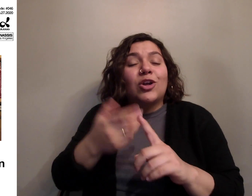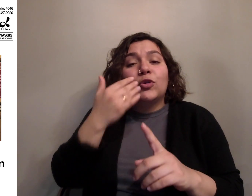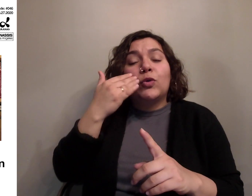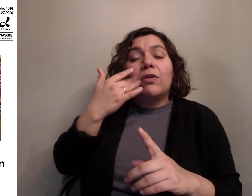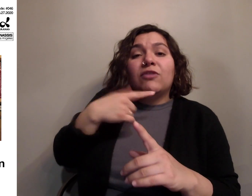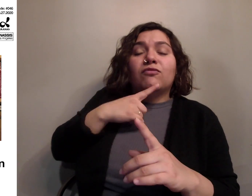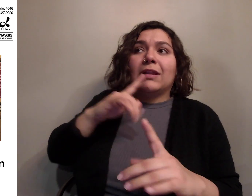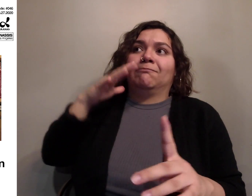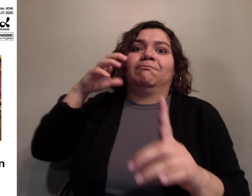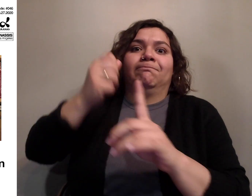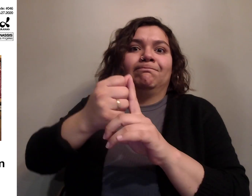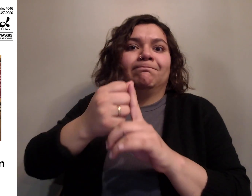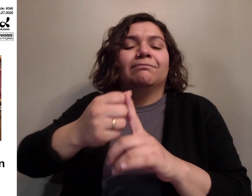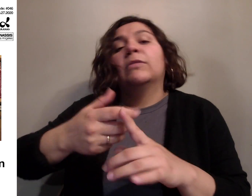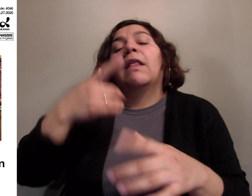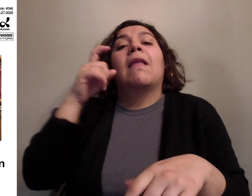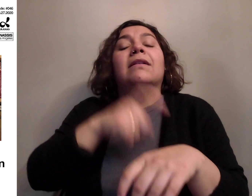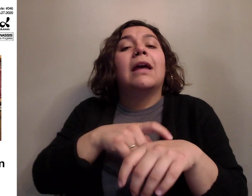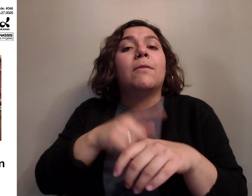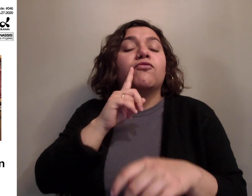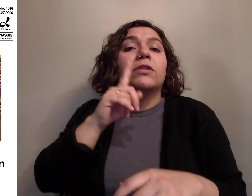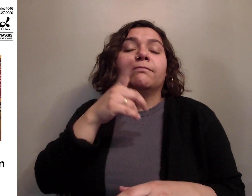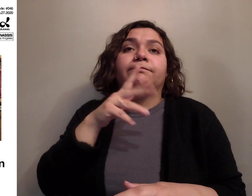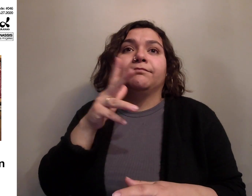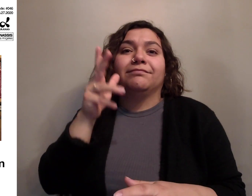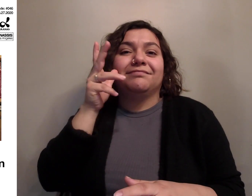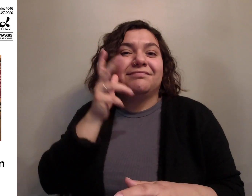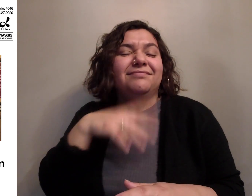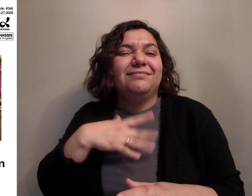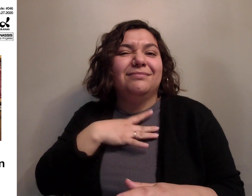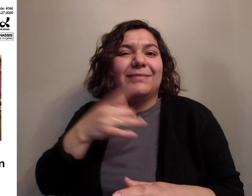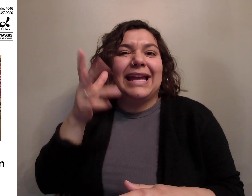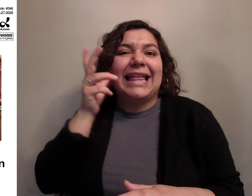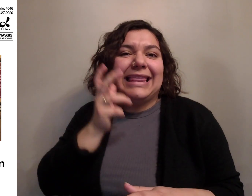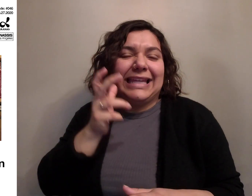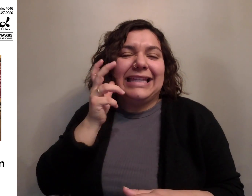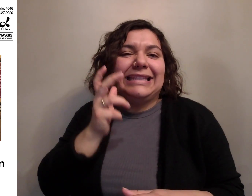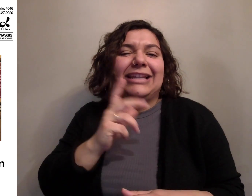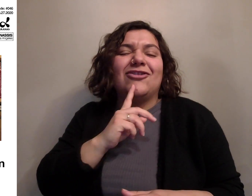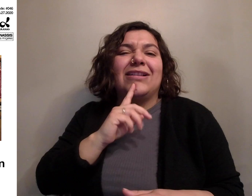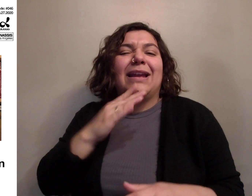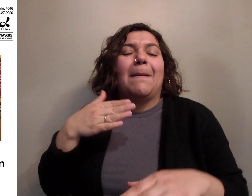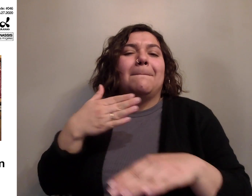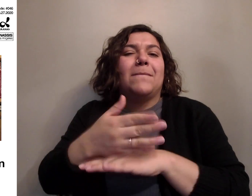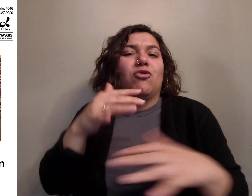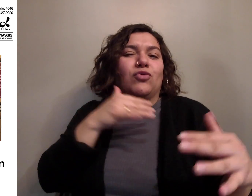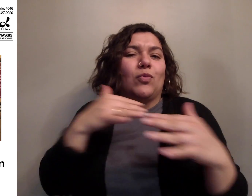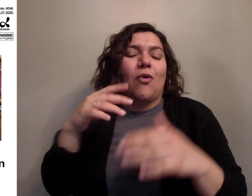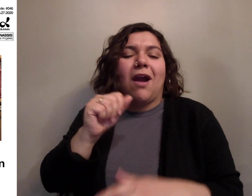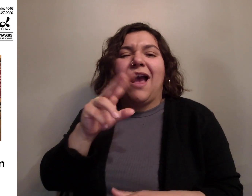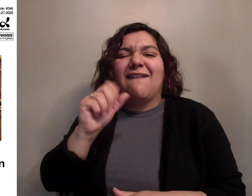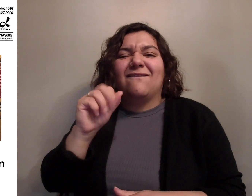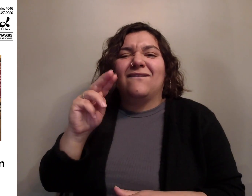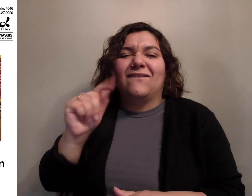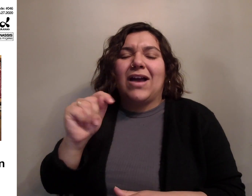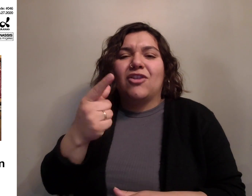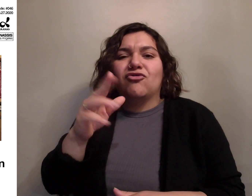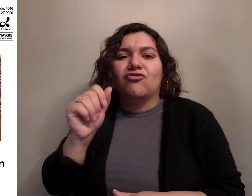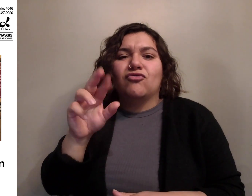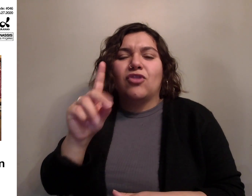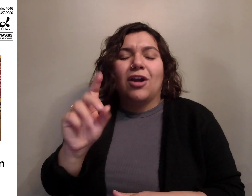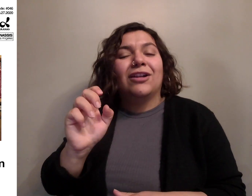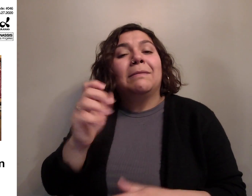friends knew that this would sort of catch my ear because at the time I was very into this extremely noisy, dissonant, wonderful post-war avant-garde